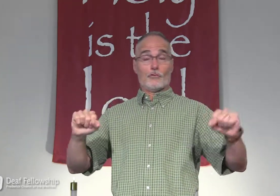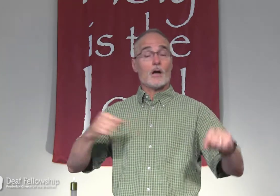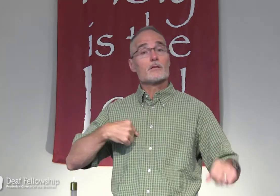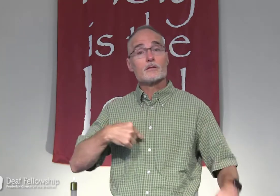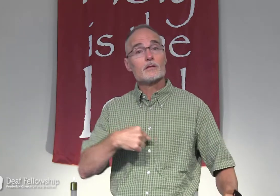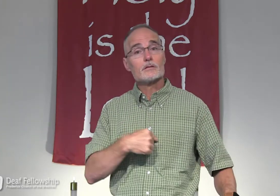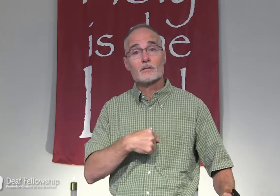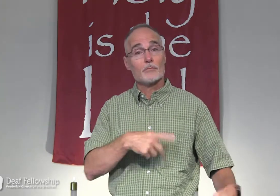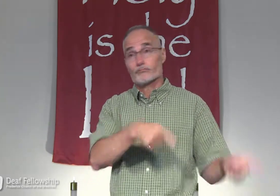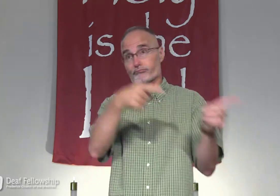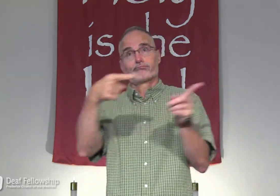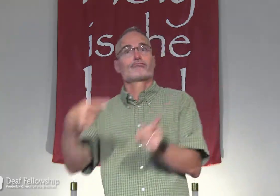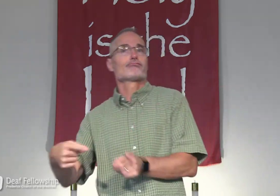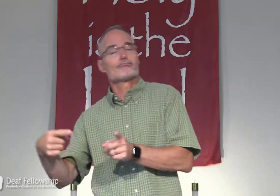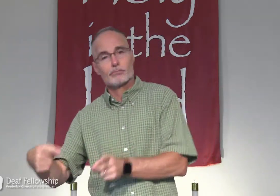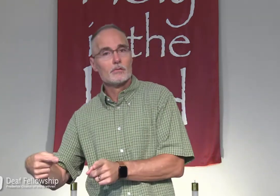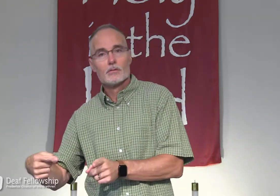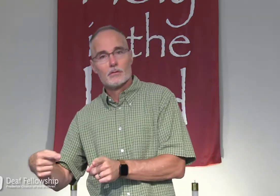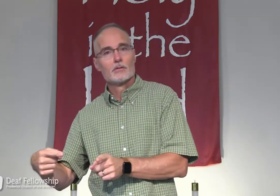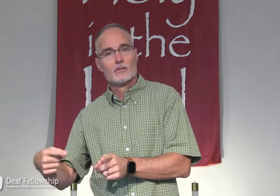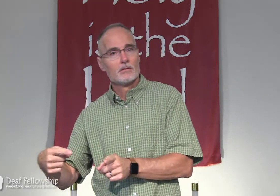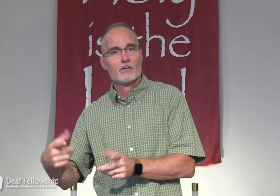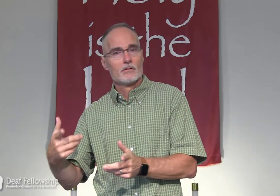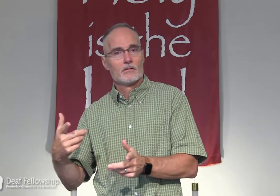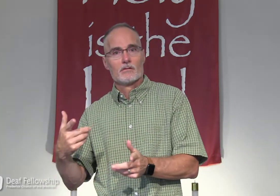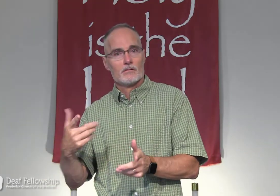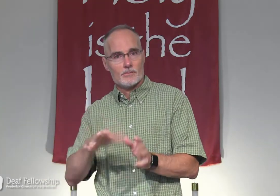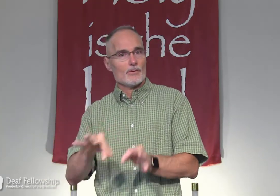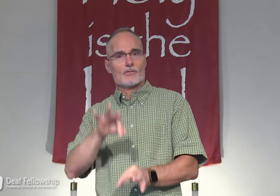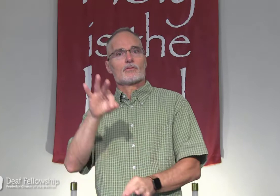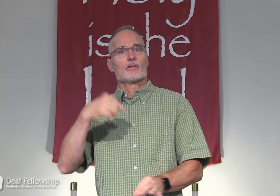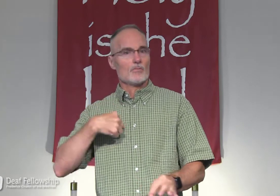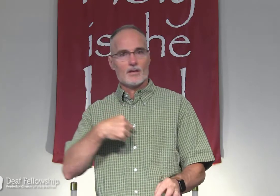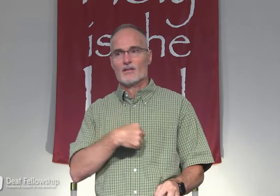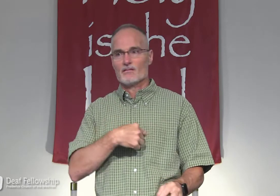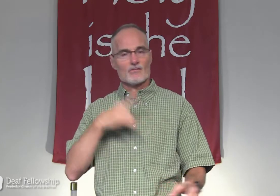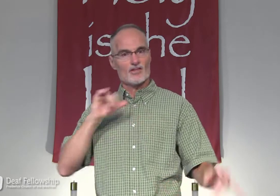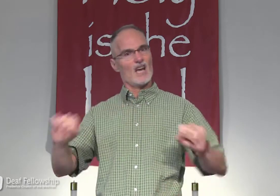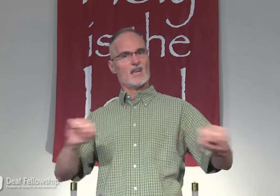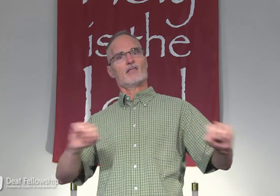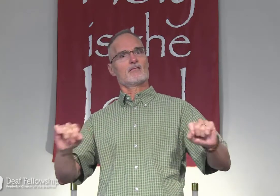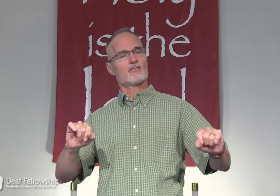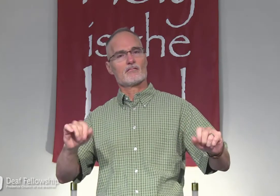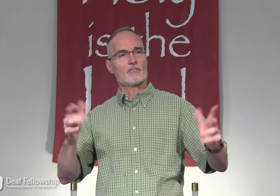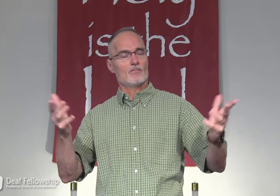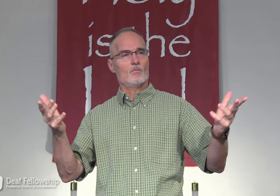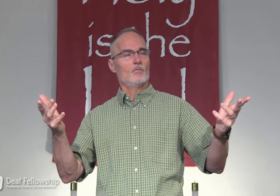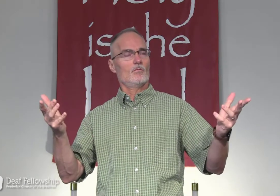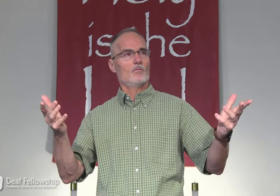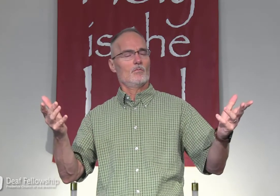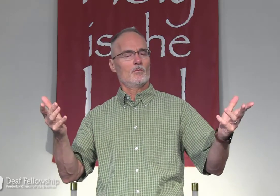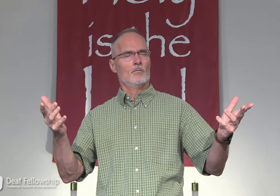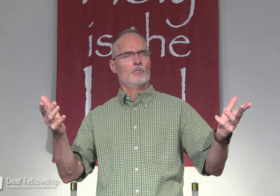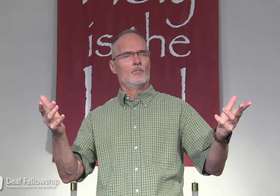Sometimes something happens that just rocks us, that just knocks us off of our